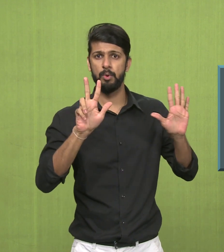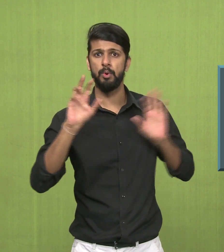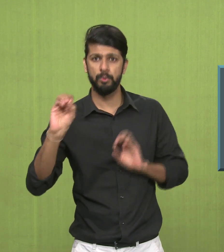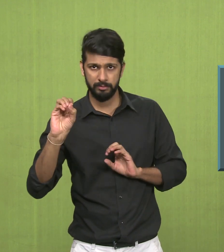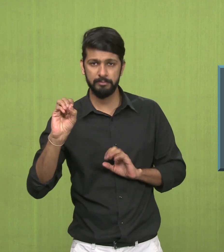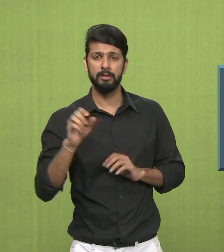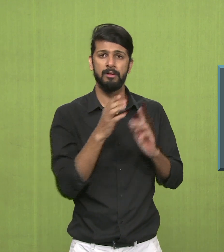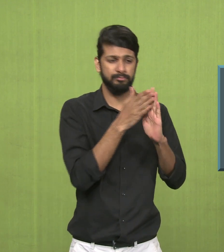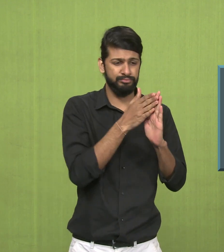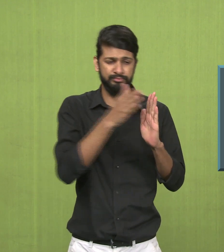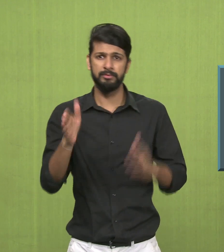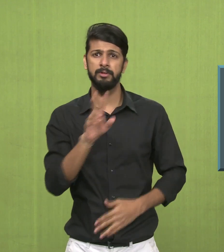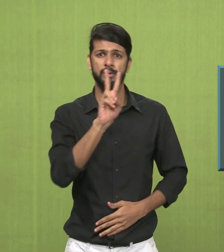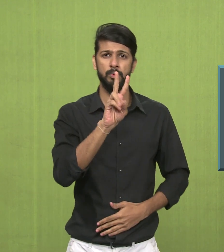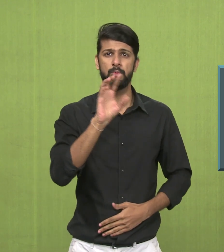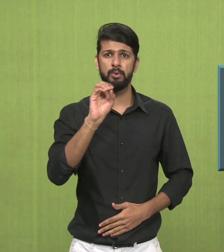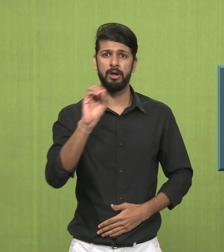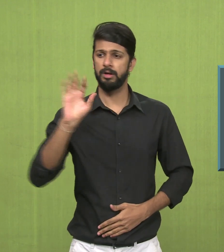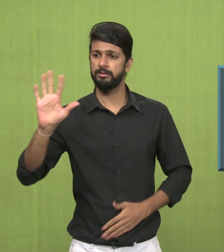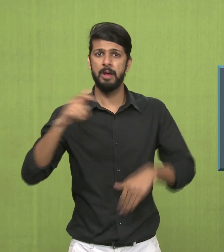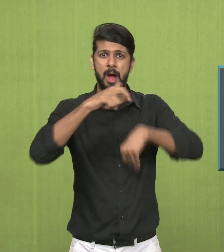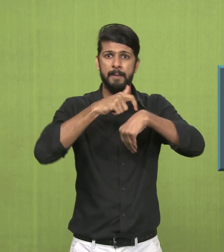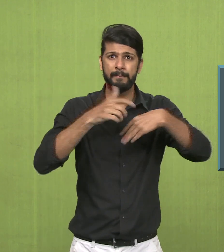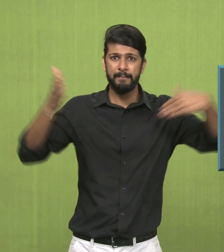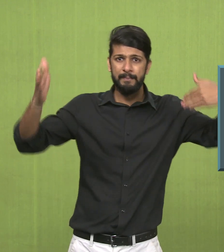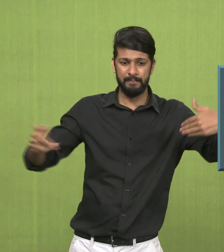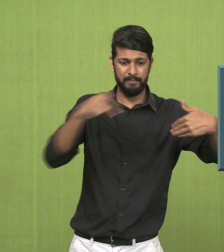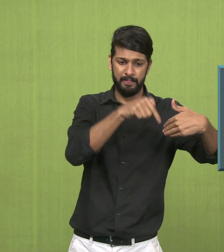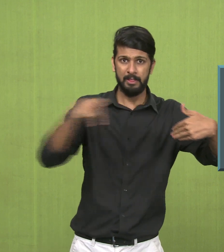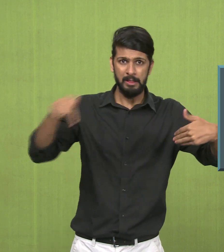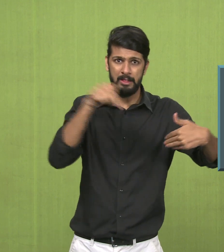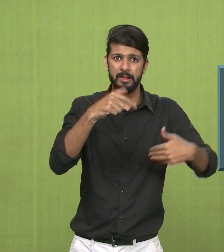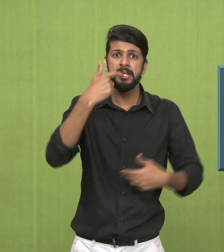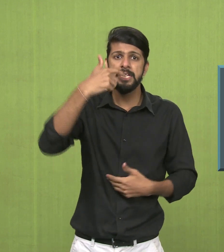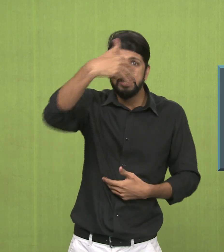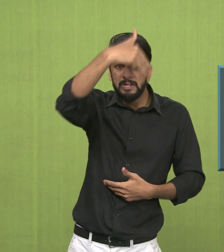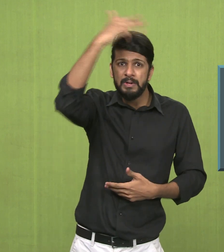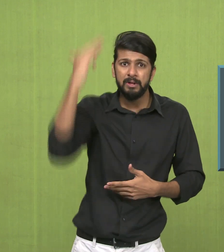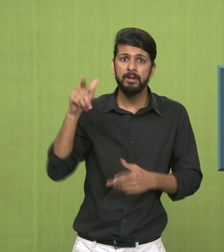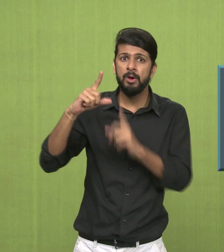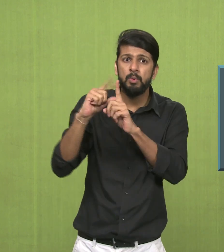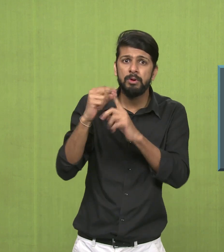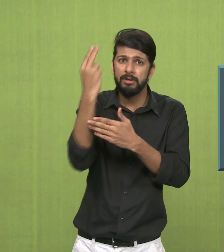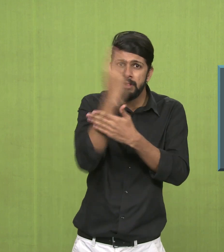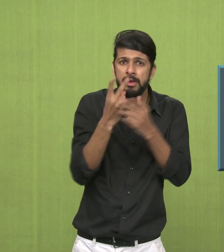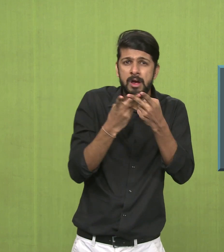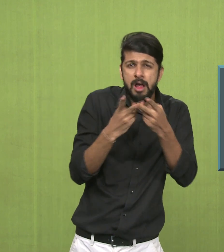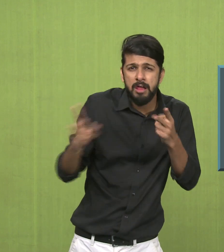this series of paintings devoted to Mother Teresa was done in between 1980 to 2005,